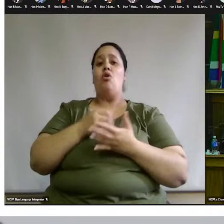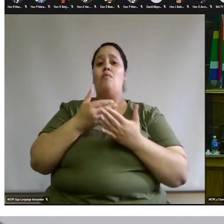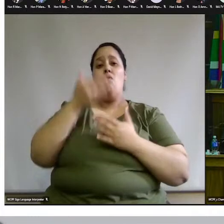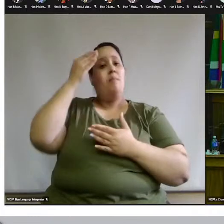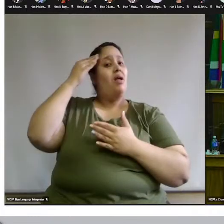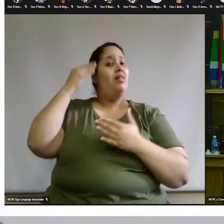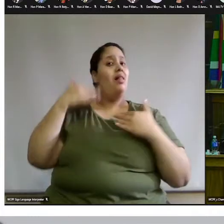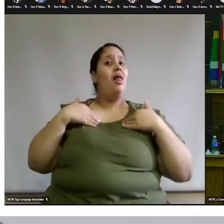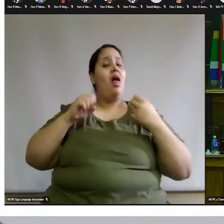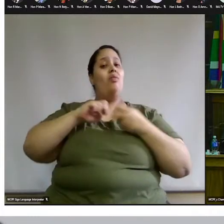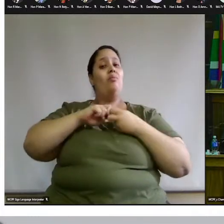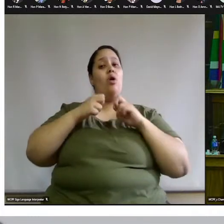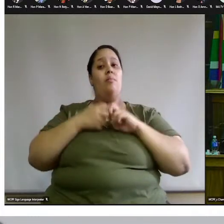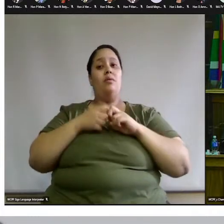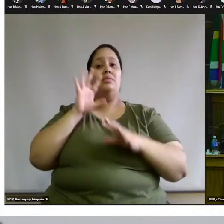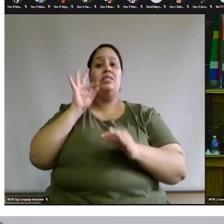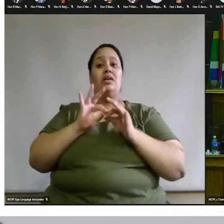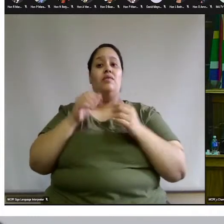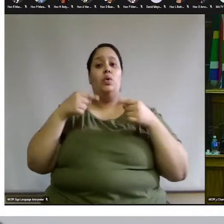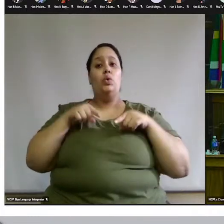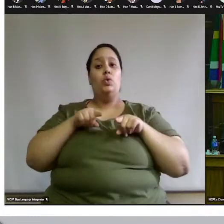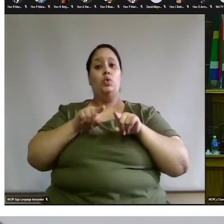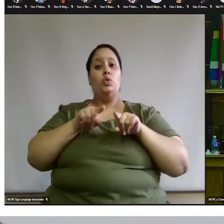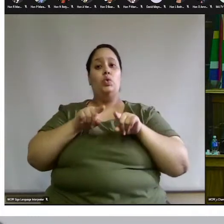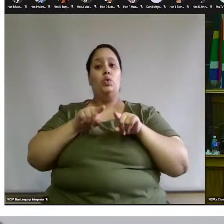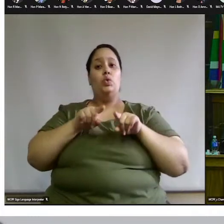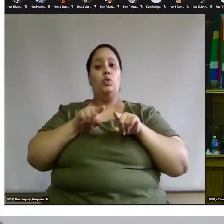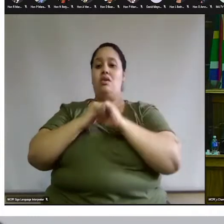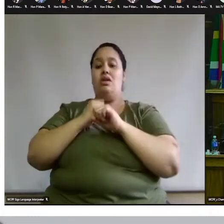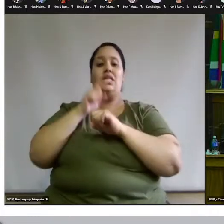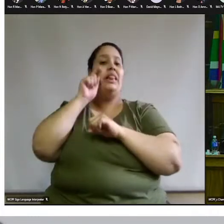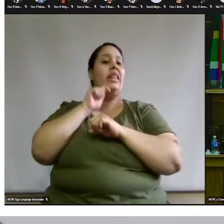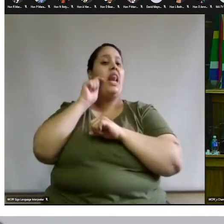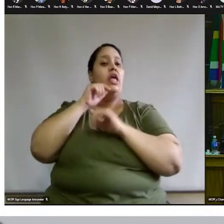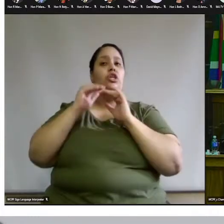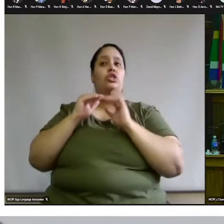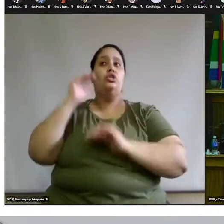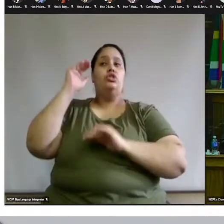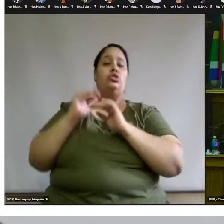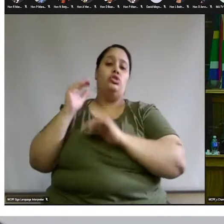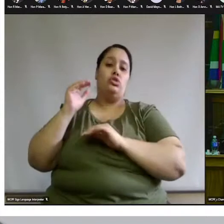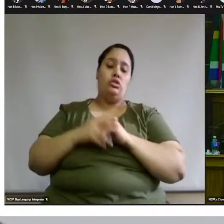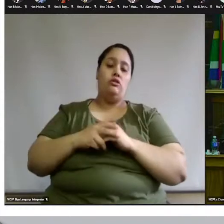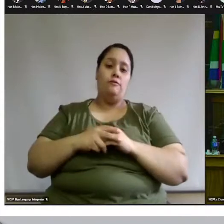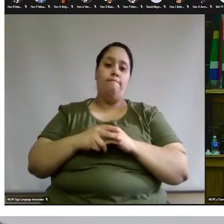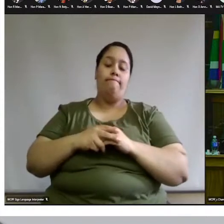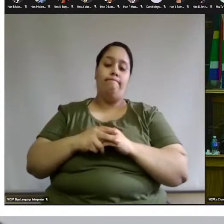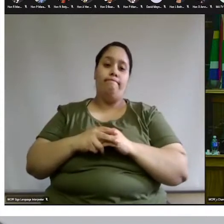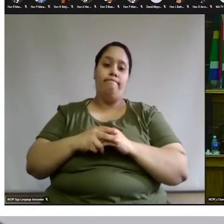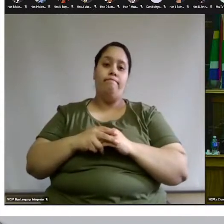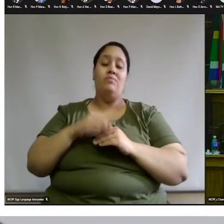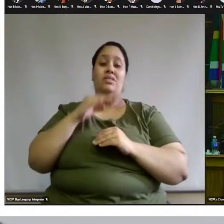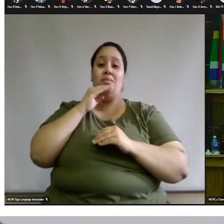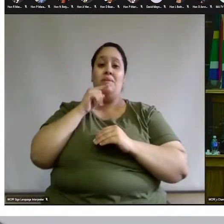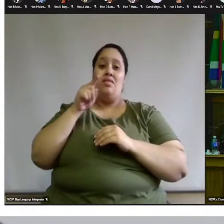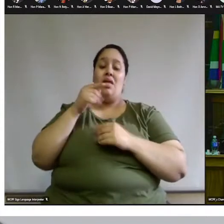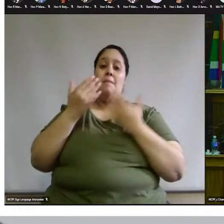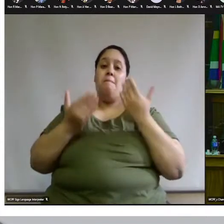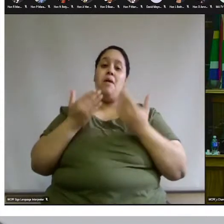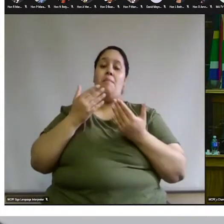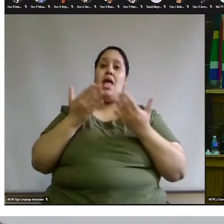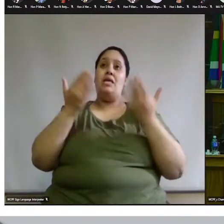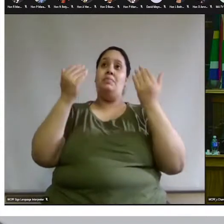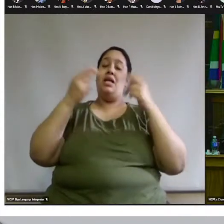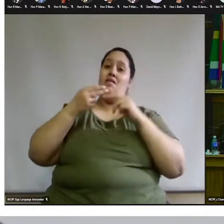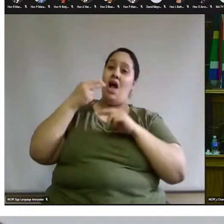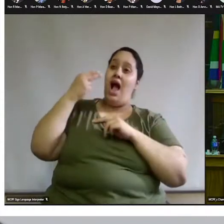problems, especially during their adolescent years. They are often confronted by high expectations from